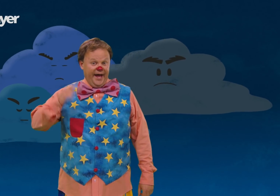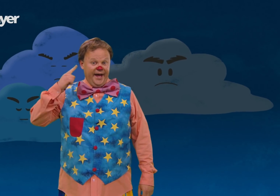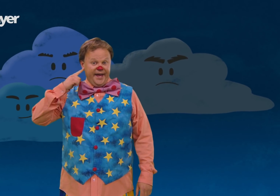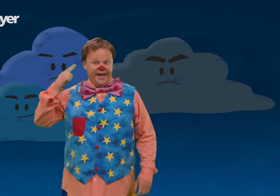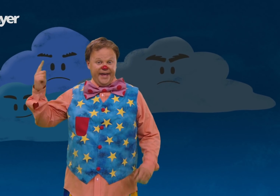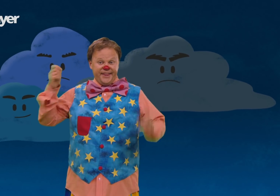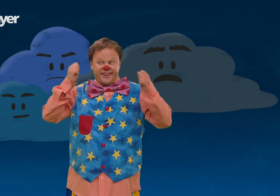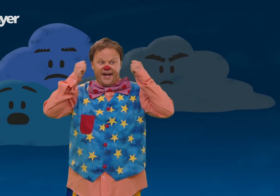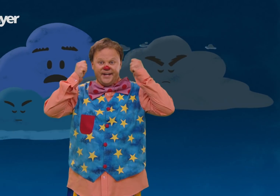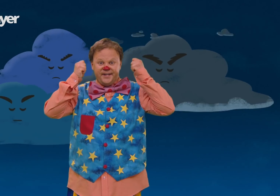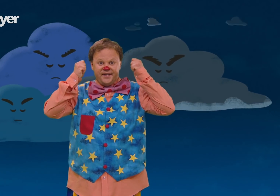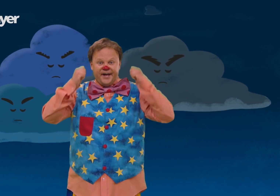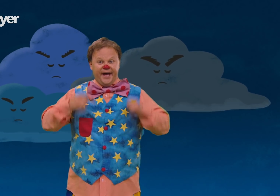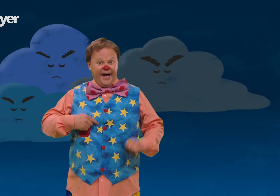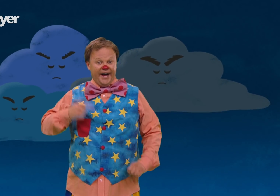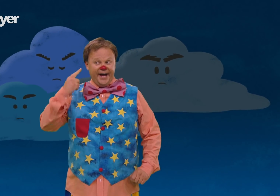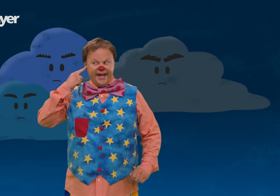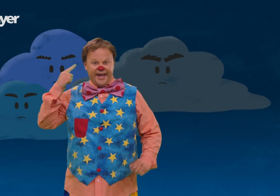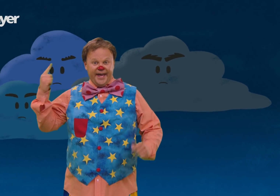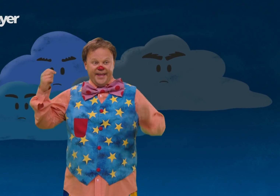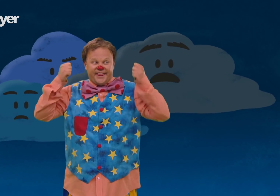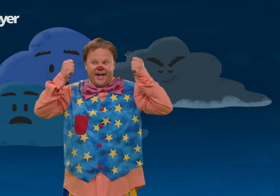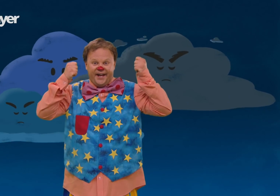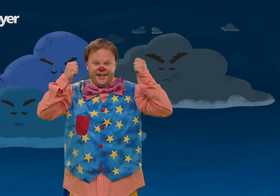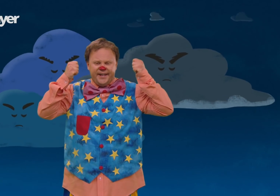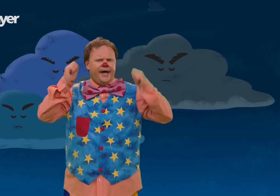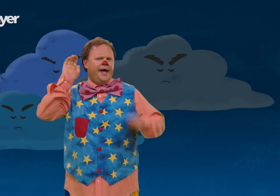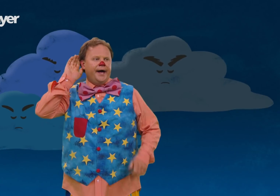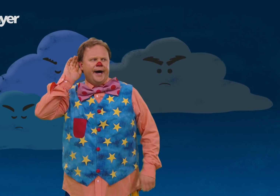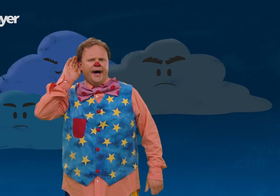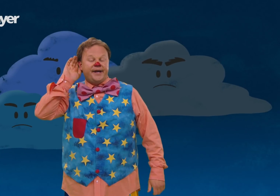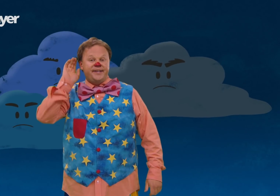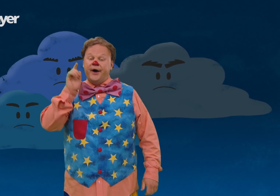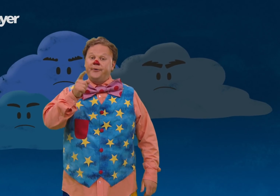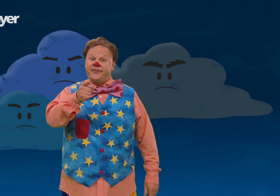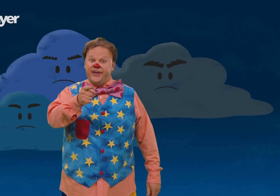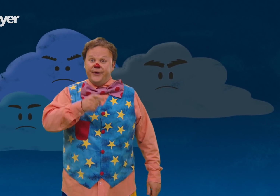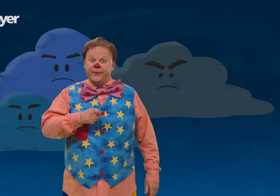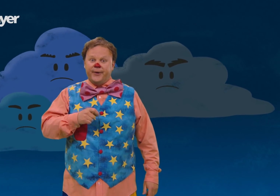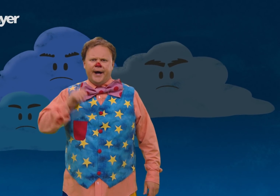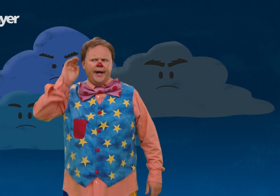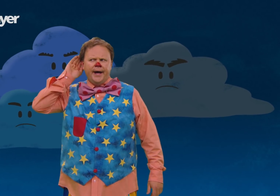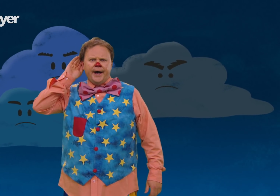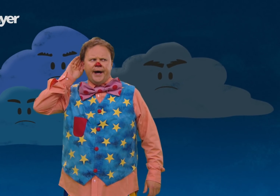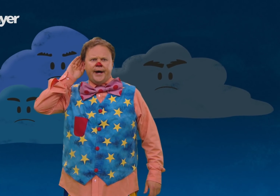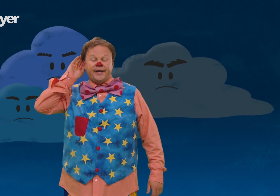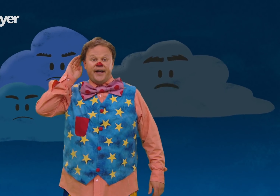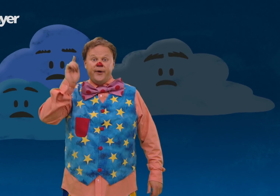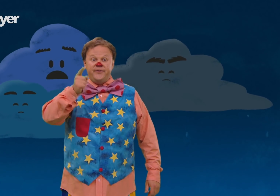I hear thunder. I hear thunder. Hark, don't you? Hark, don't